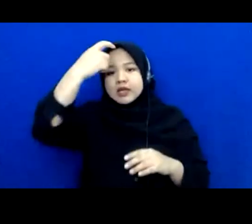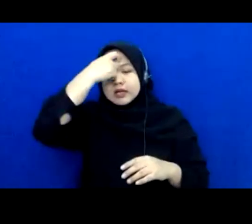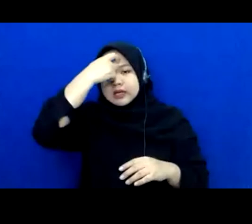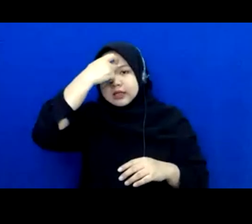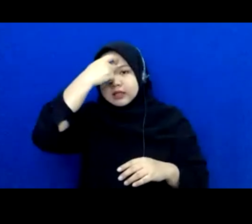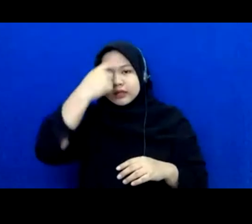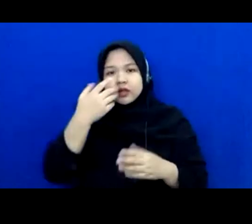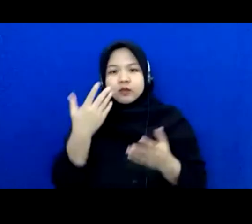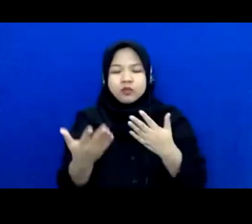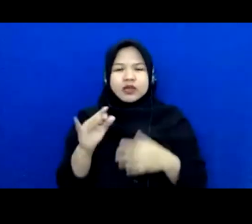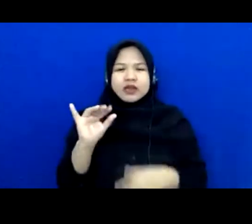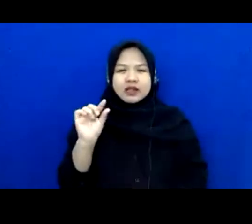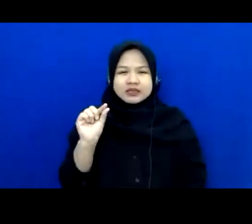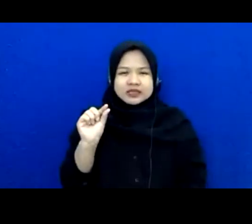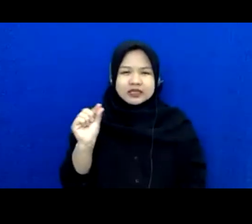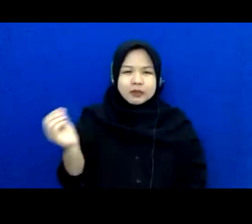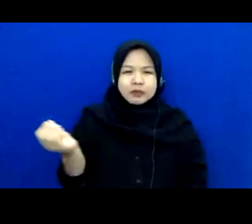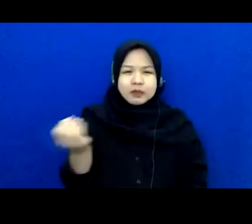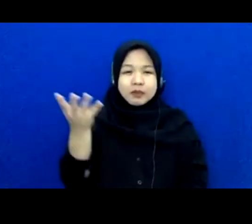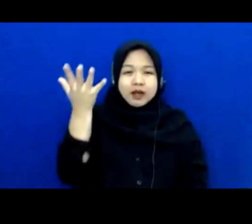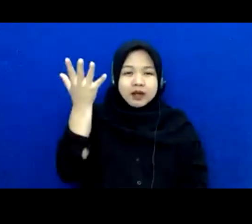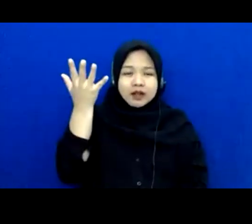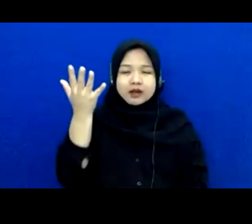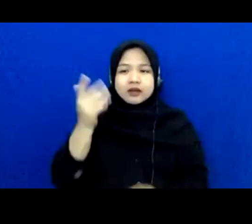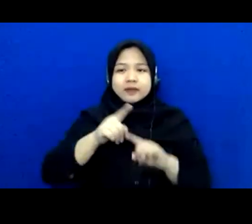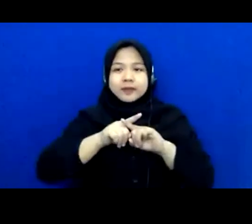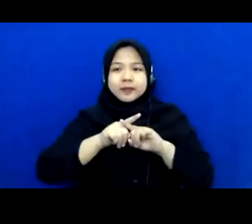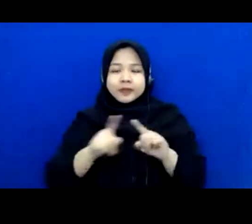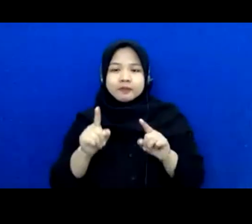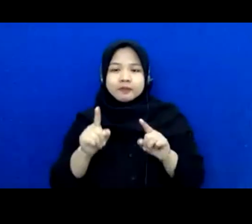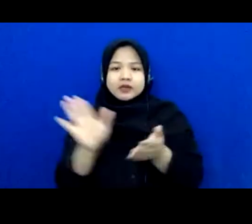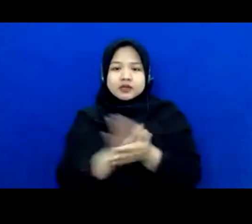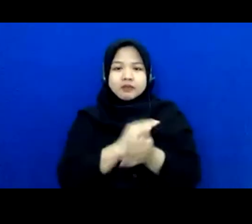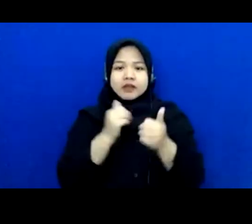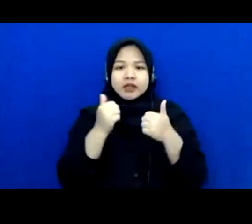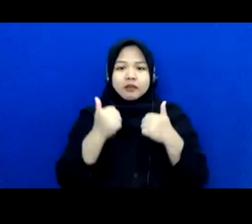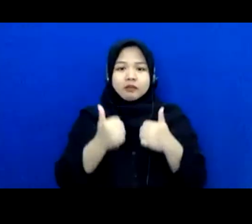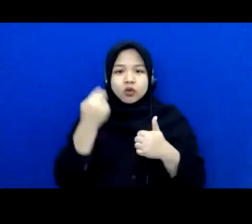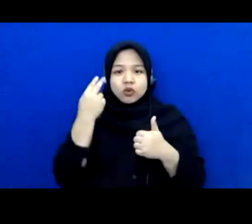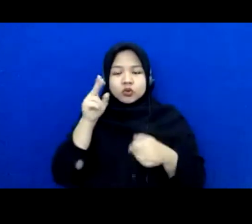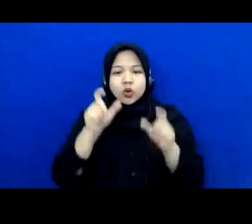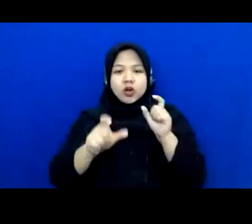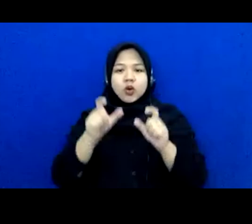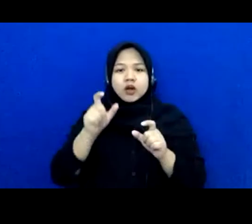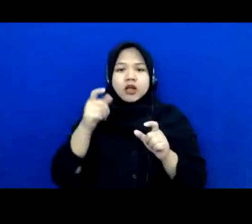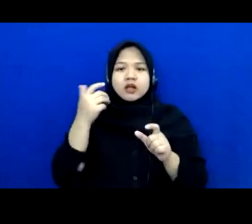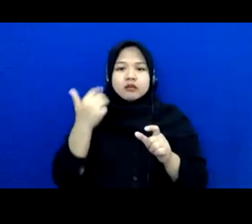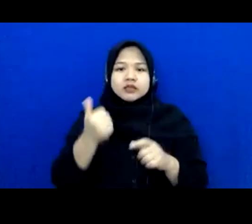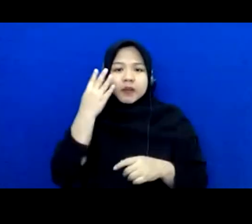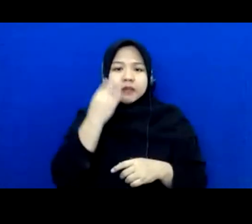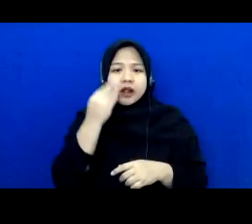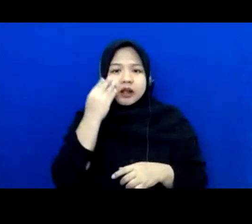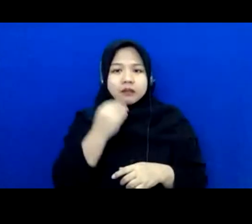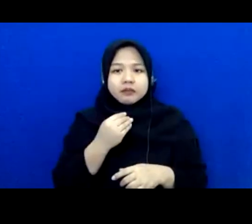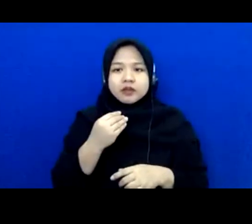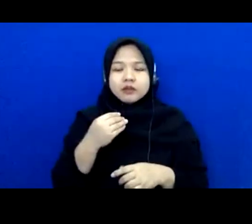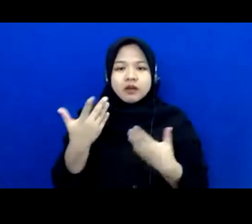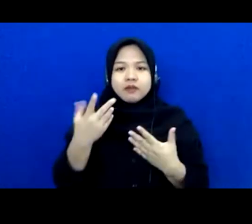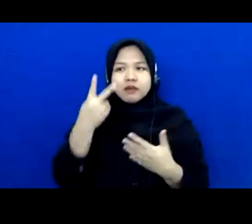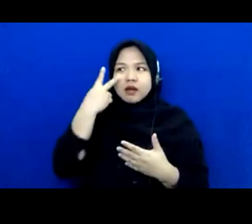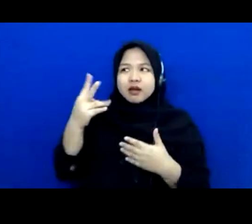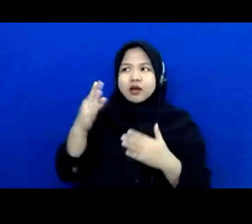bit expensive, but it did offer a great opportunity for many, many people to experience what our hospital looks